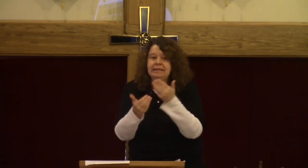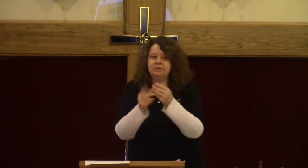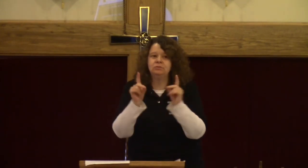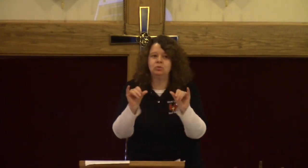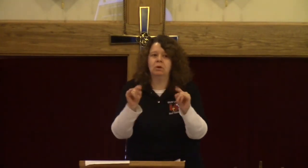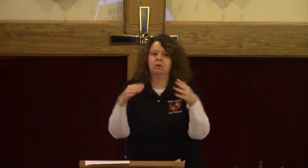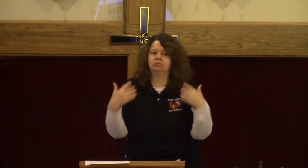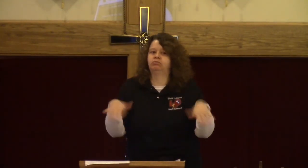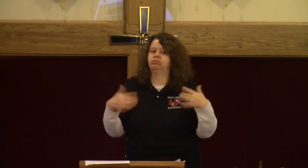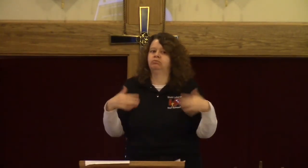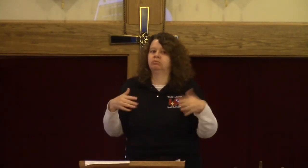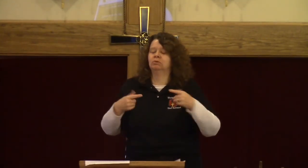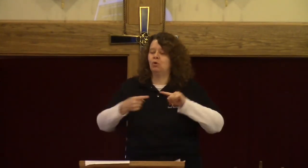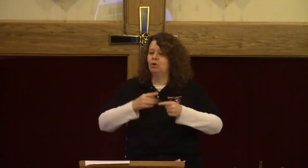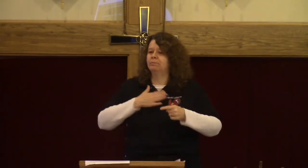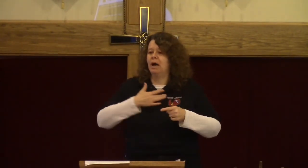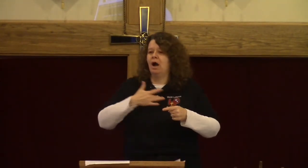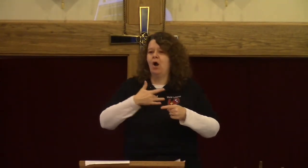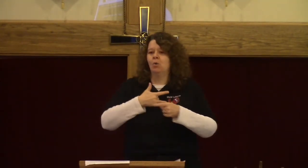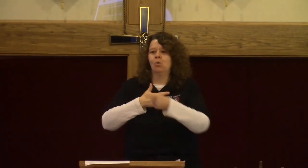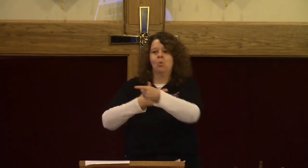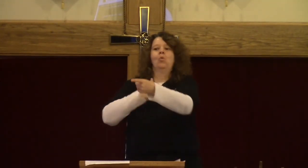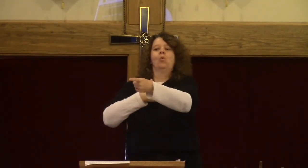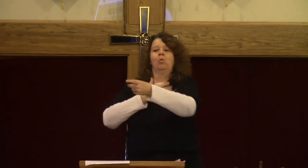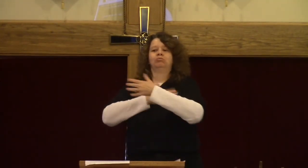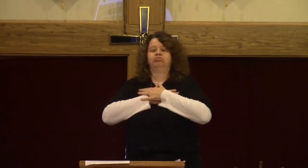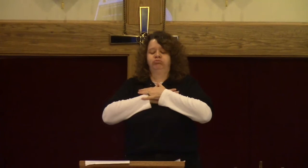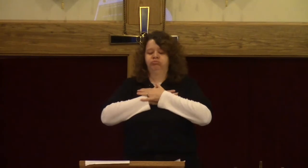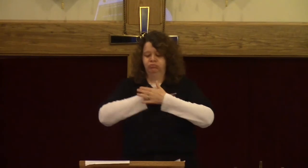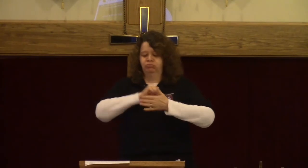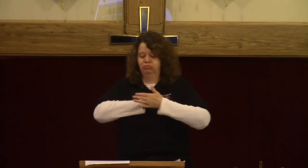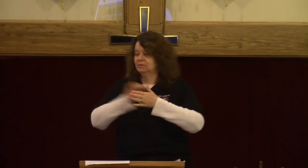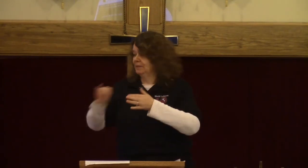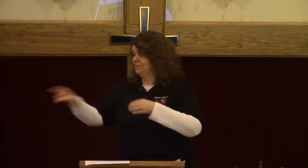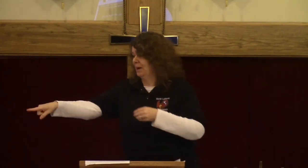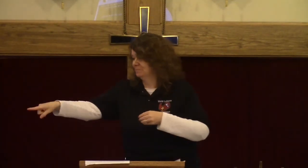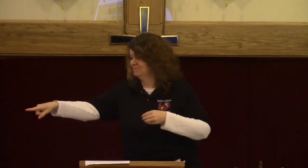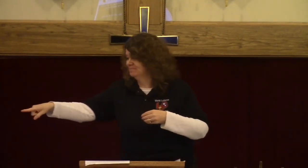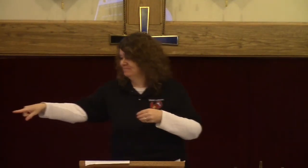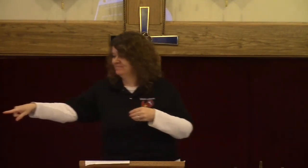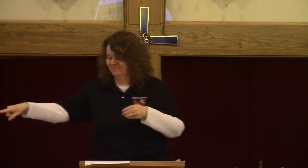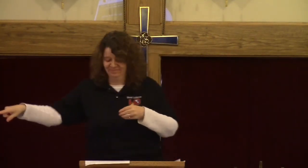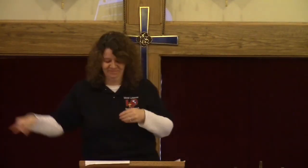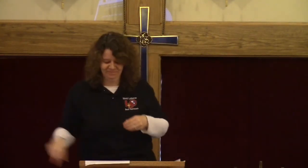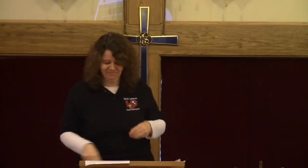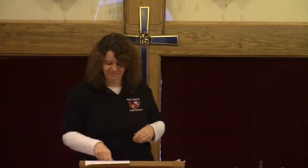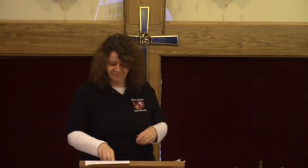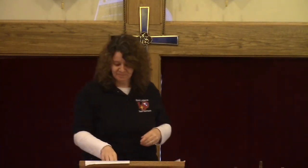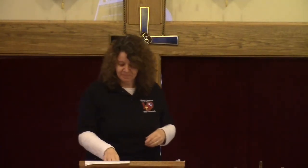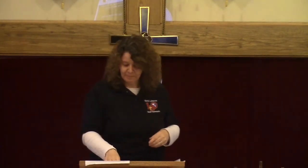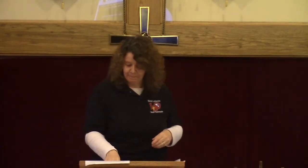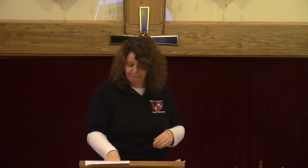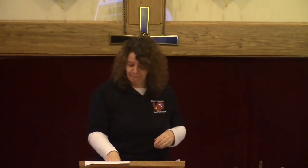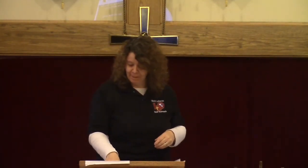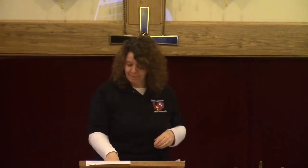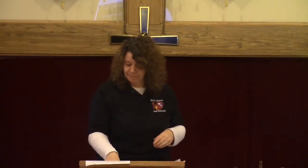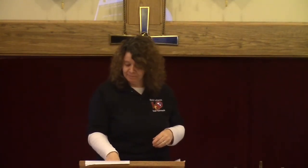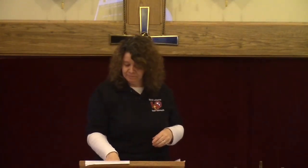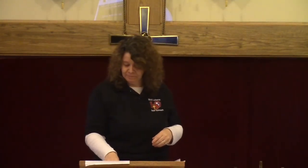really not easy. Wow. It really hurts my heart. Just like happened. Yeah. Oh yeah.